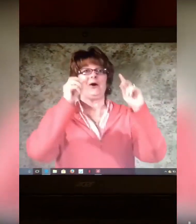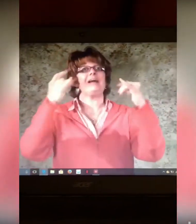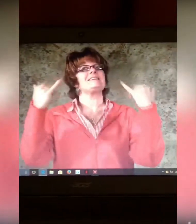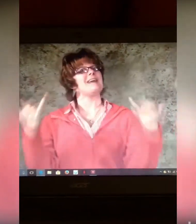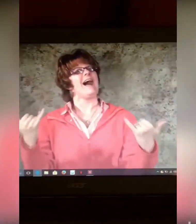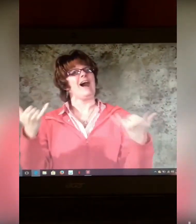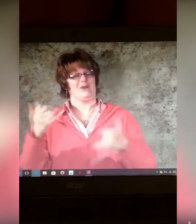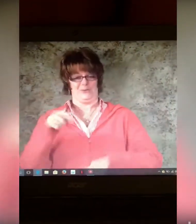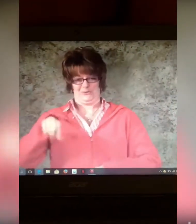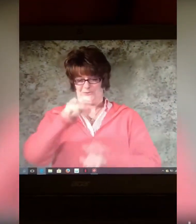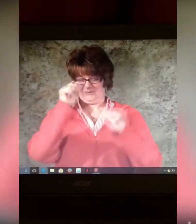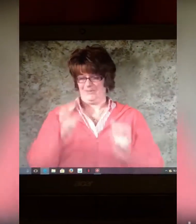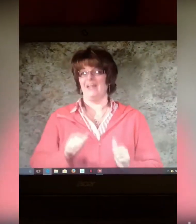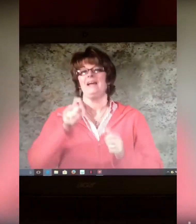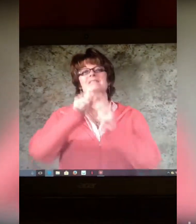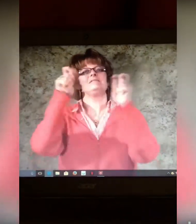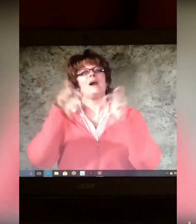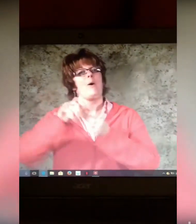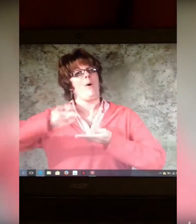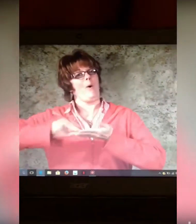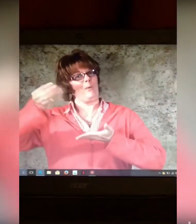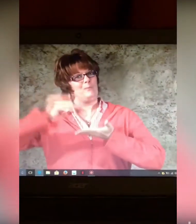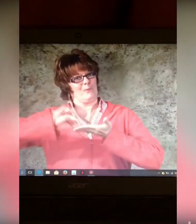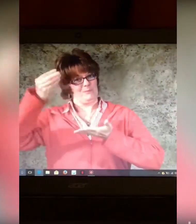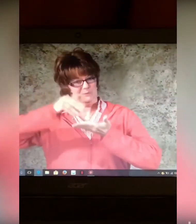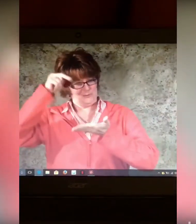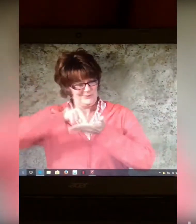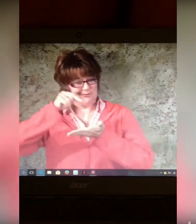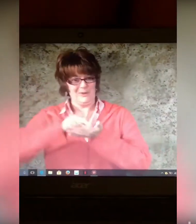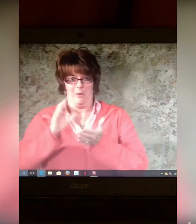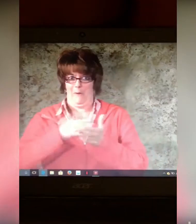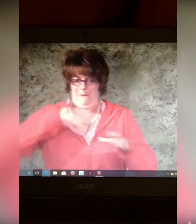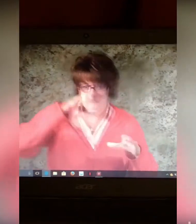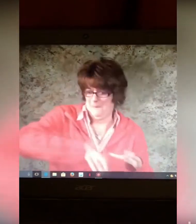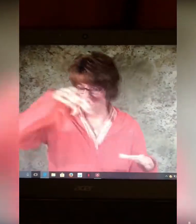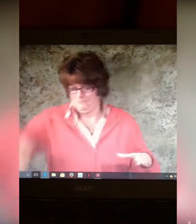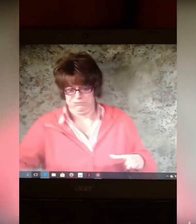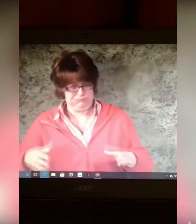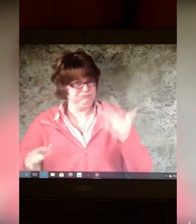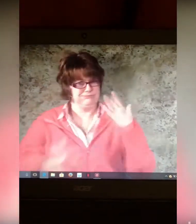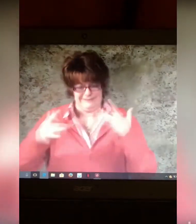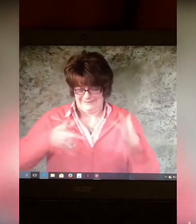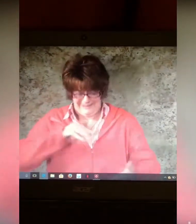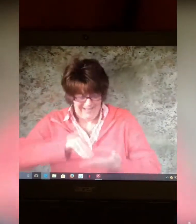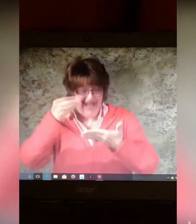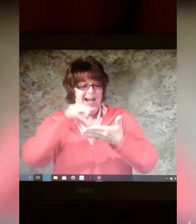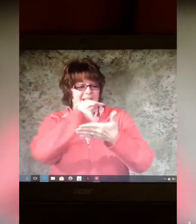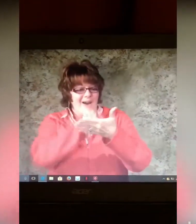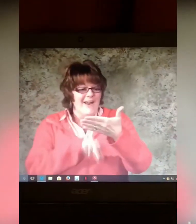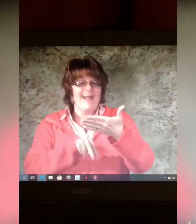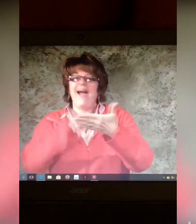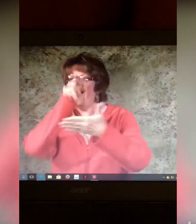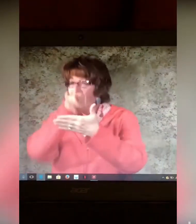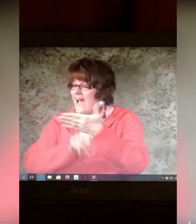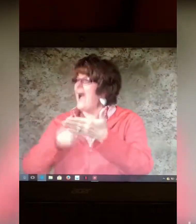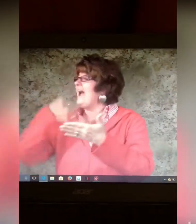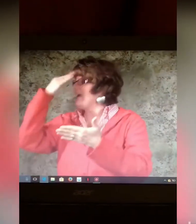So when we were done passing them all out, the teacher said that we were allowed to open our boxes, so I went over to mine and I started reading